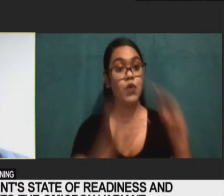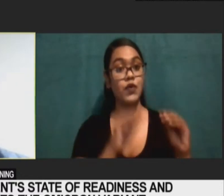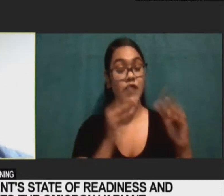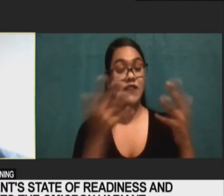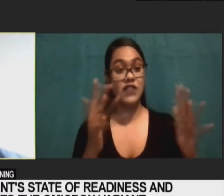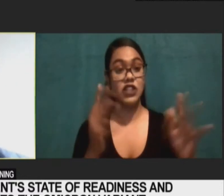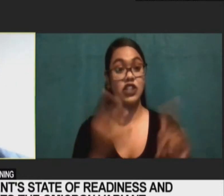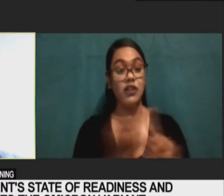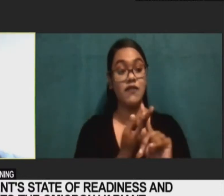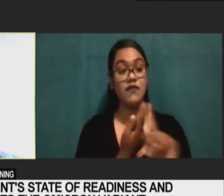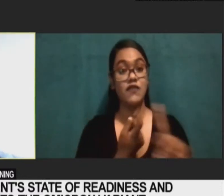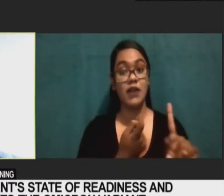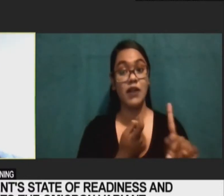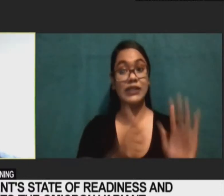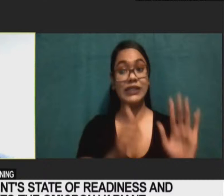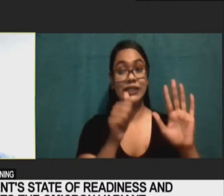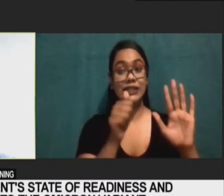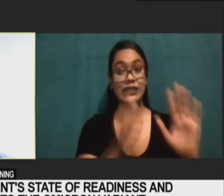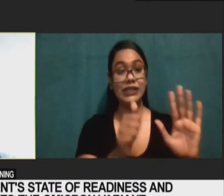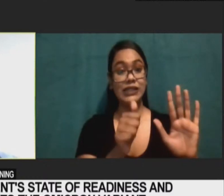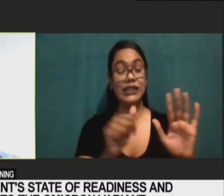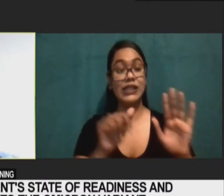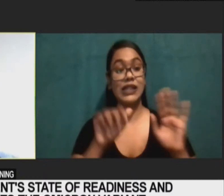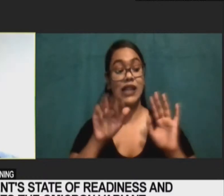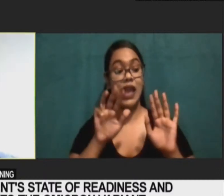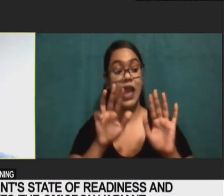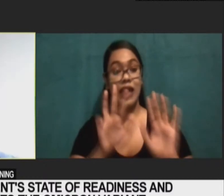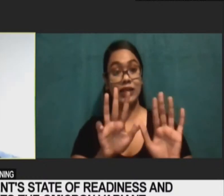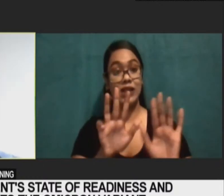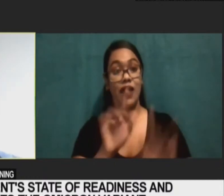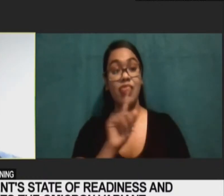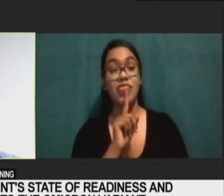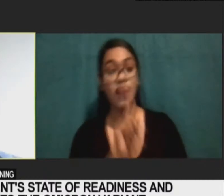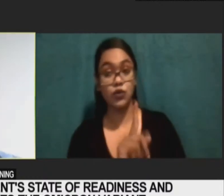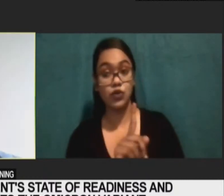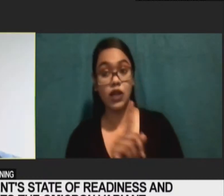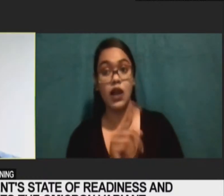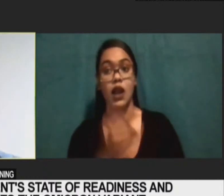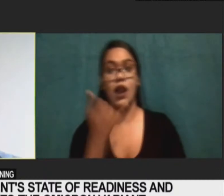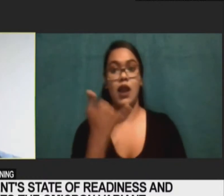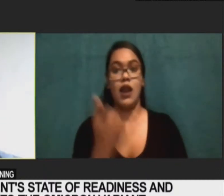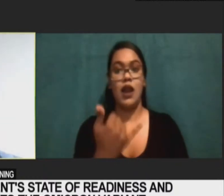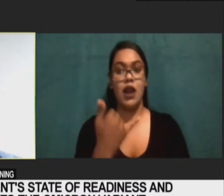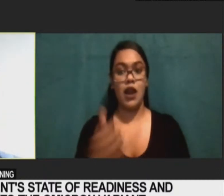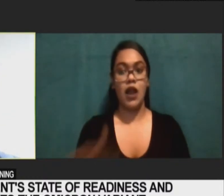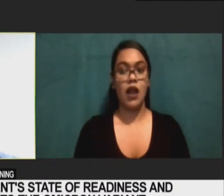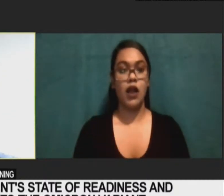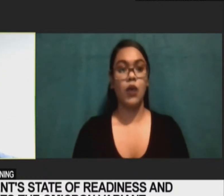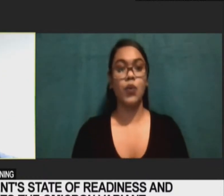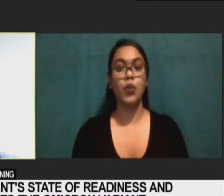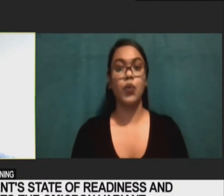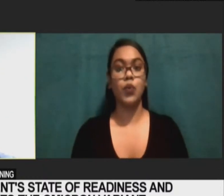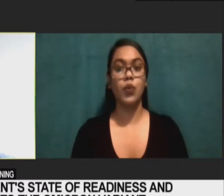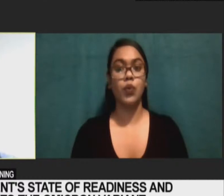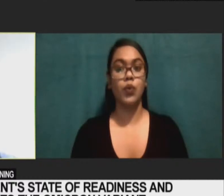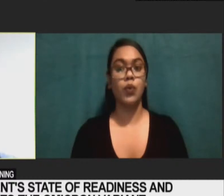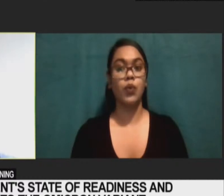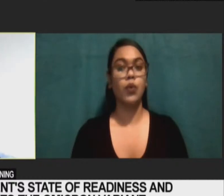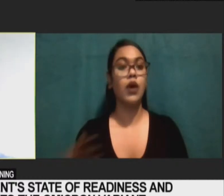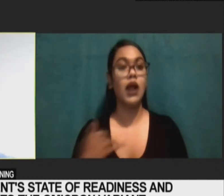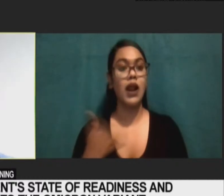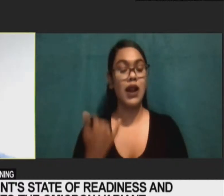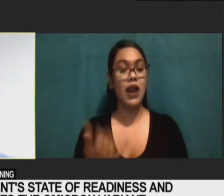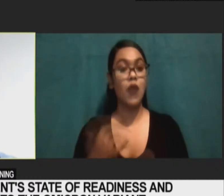68,000 last year. Currently, we've got a staff complement of 81,000. Remember, we are not the Department